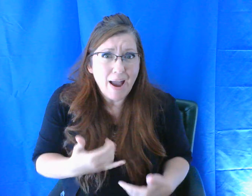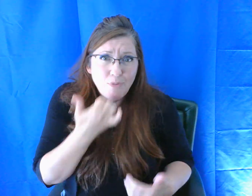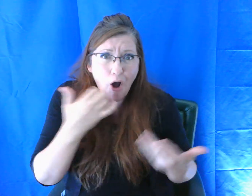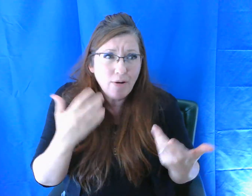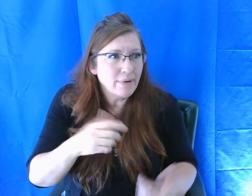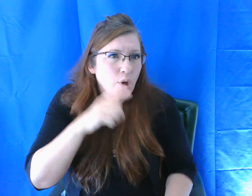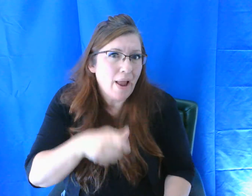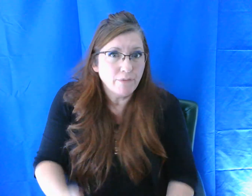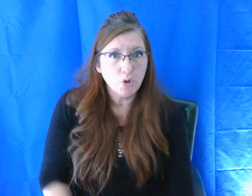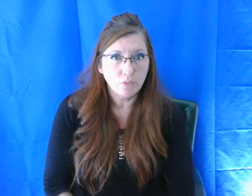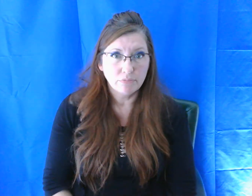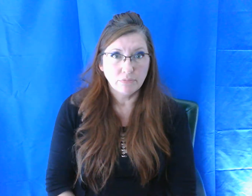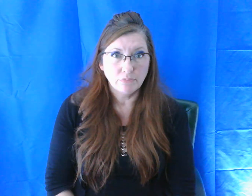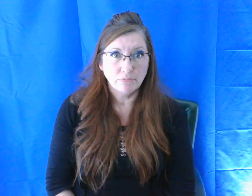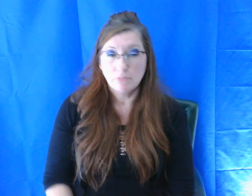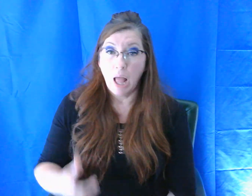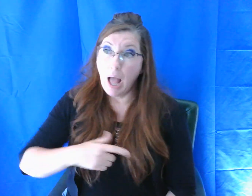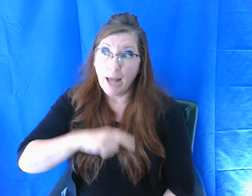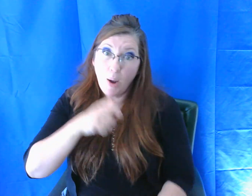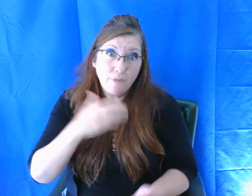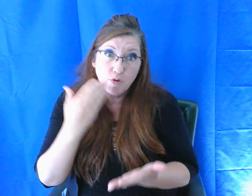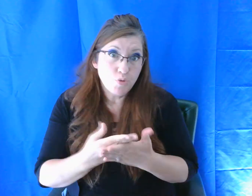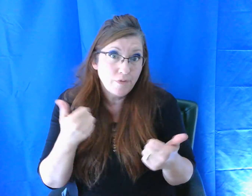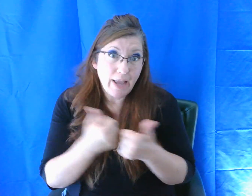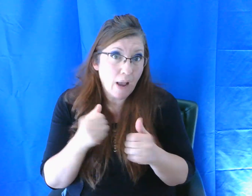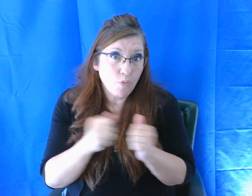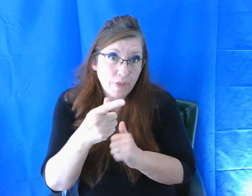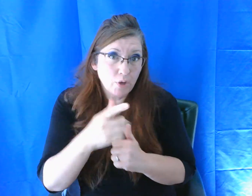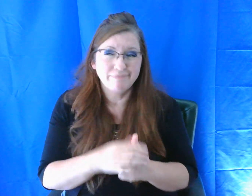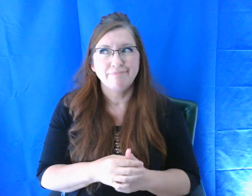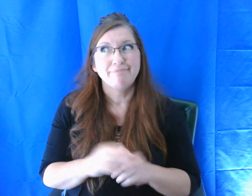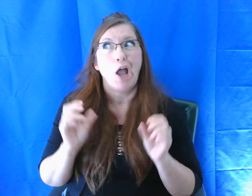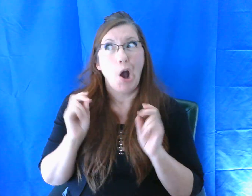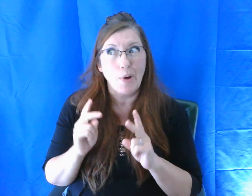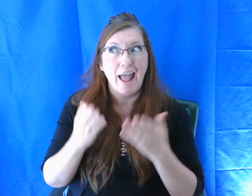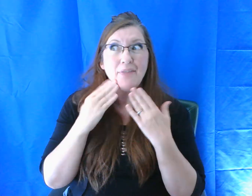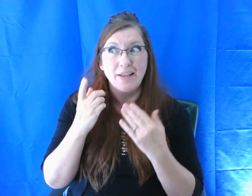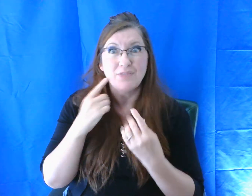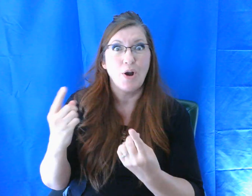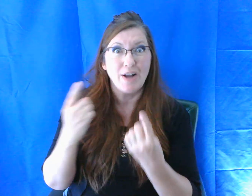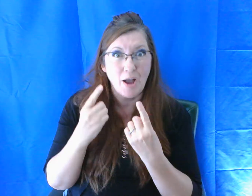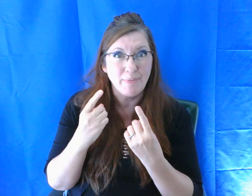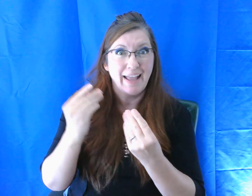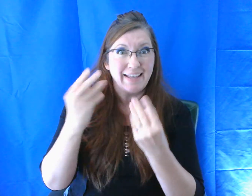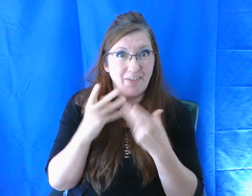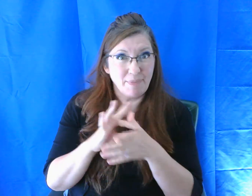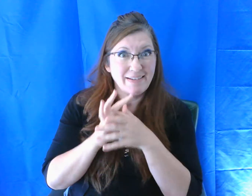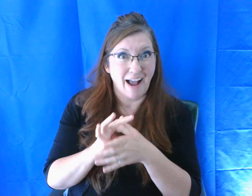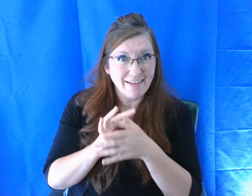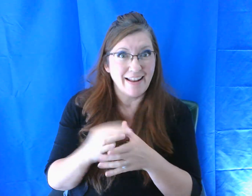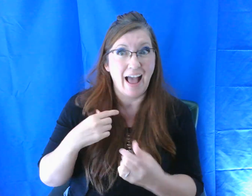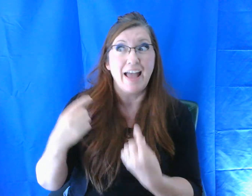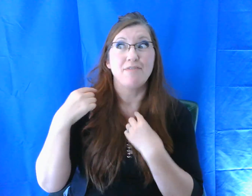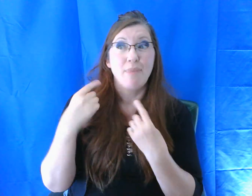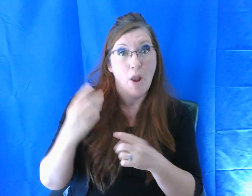have to. I don't have to do this game with you. Okay. Thank you for coming up to me and giving this content, though. I have been 4 months in quarantine.